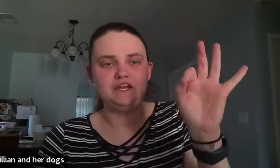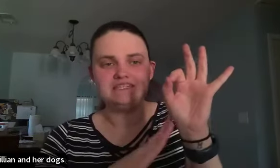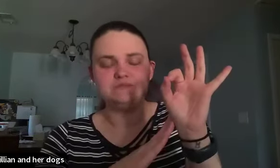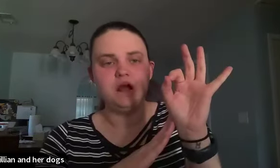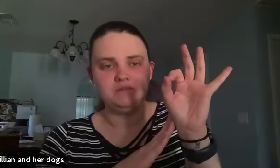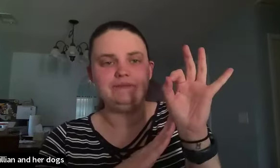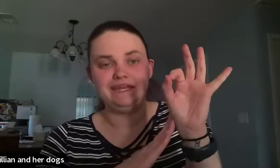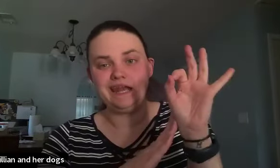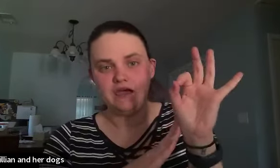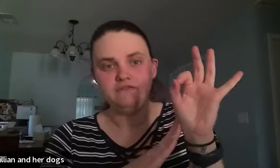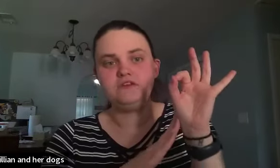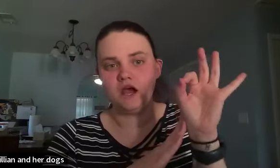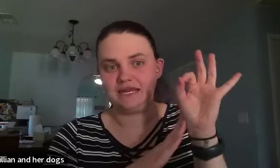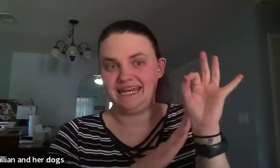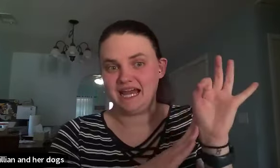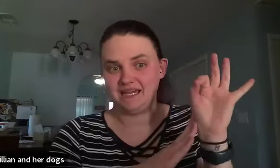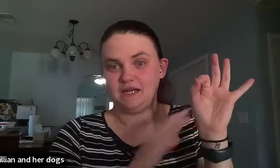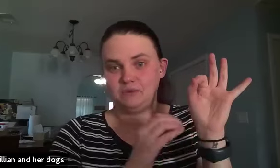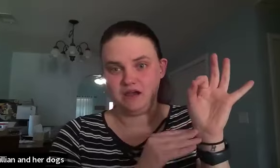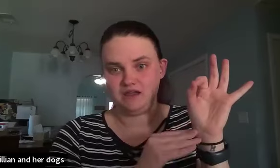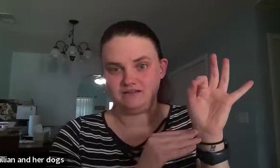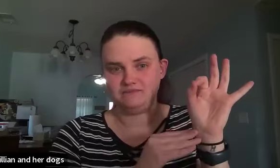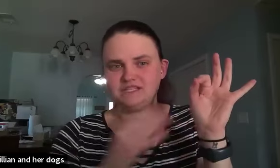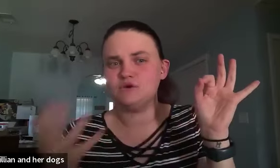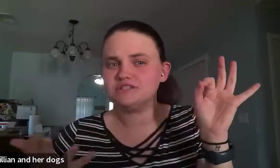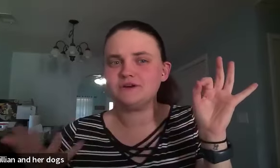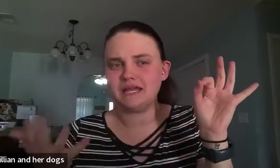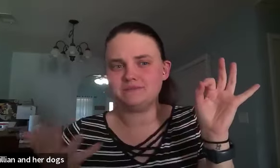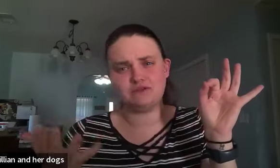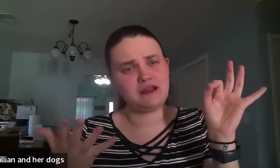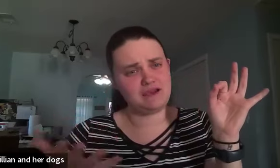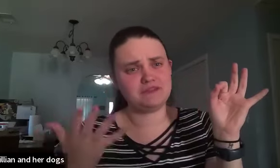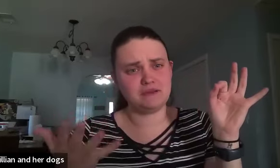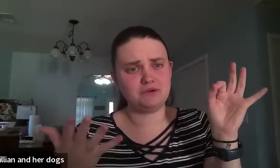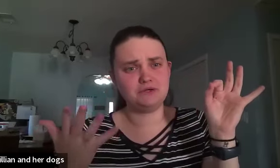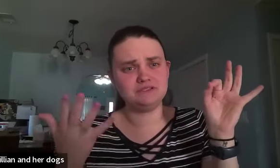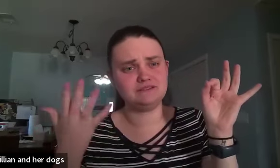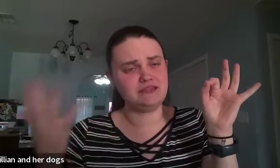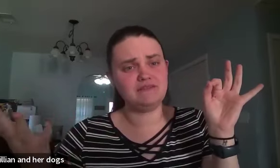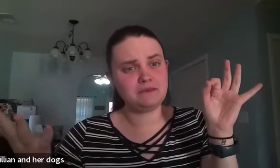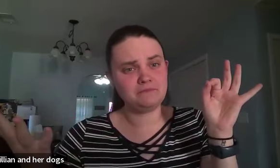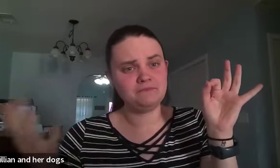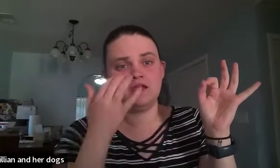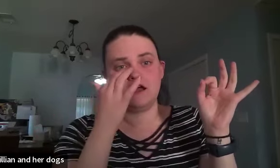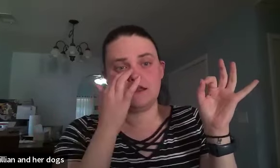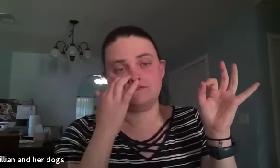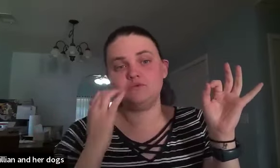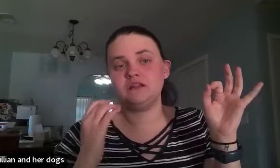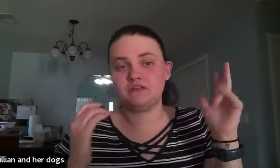that this is probably meaning an F, not a number 9, because most of our names do not have the numbers in them. Now, if you were like